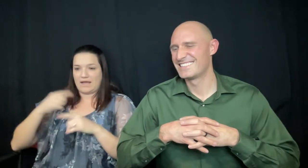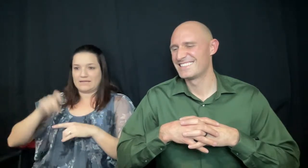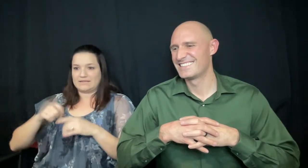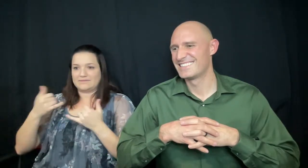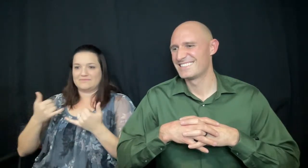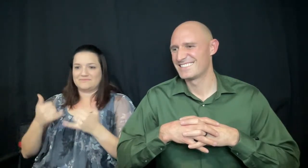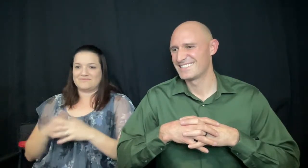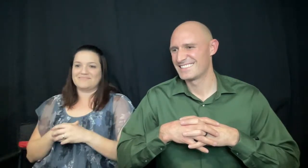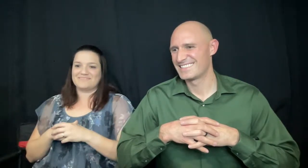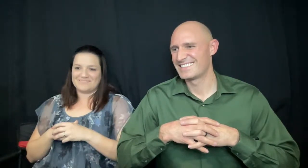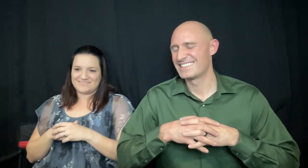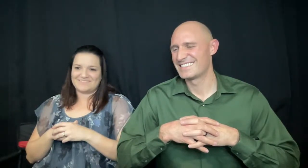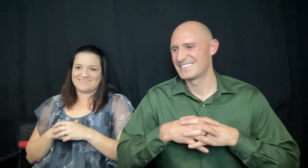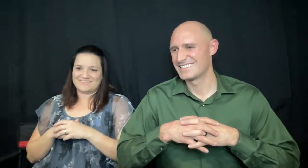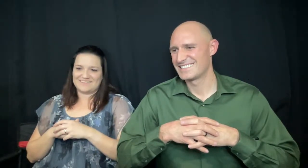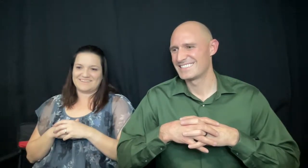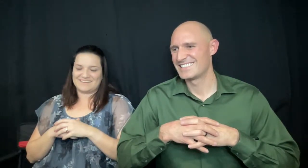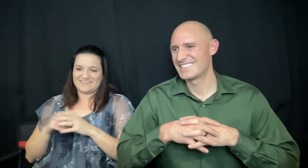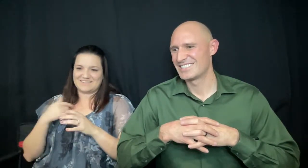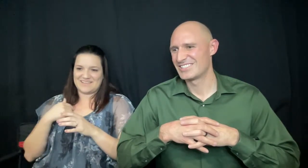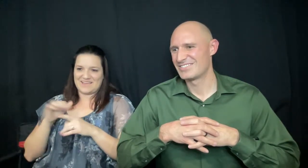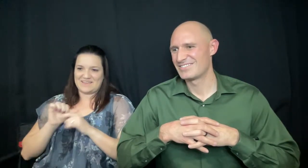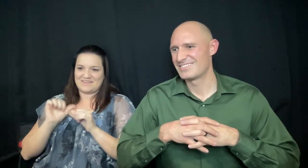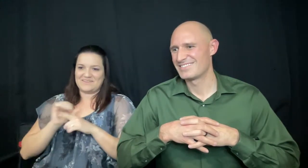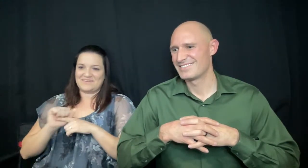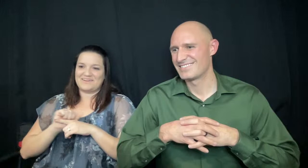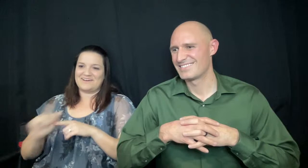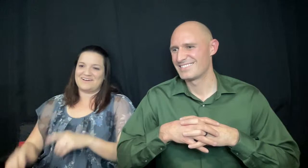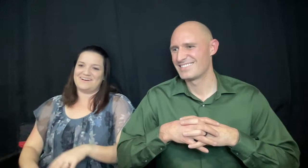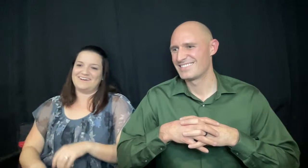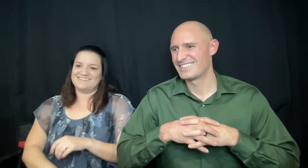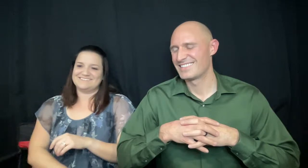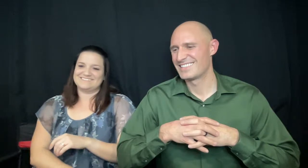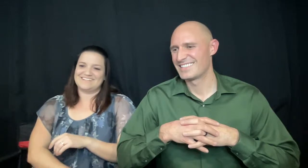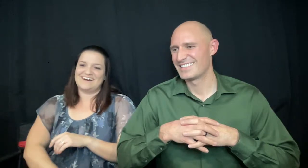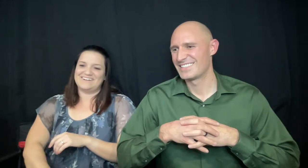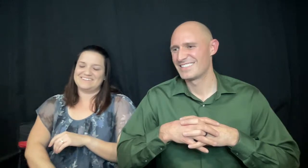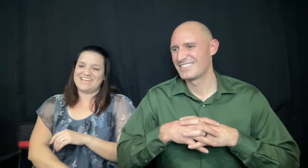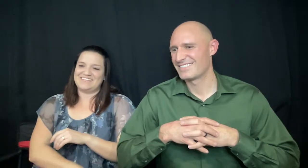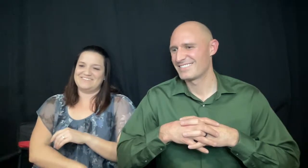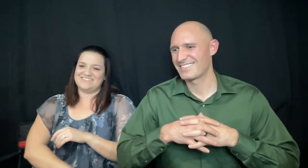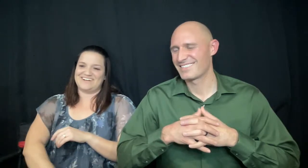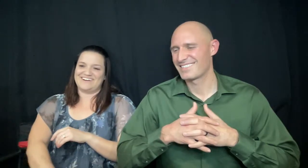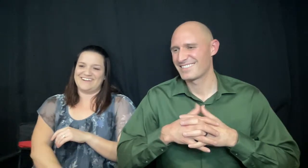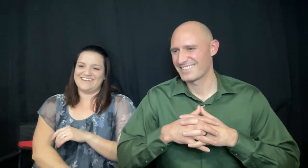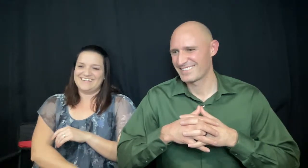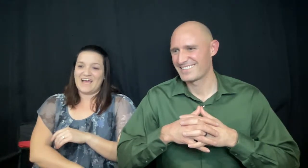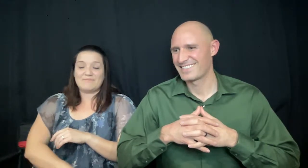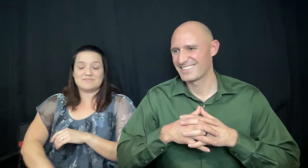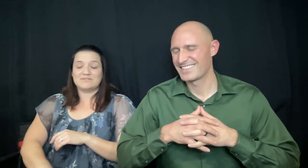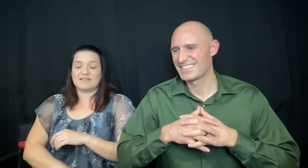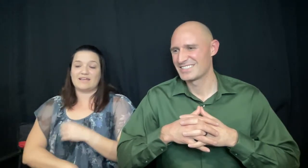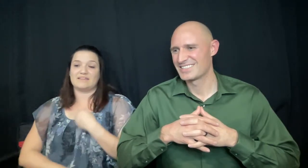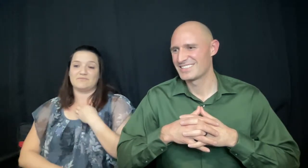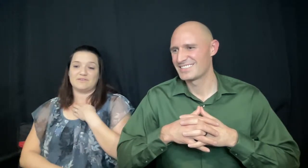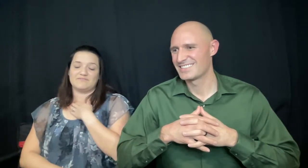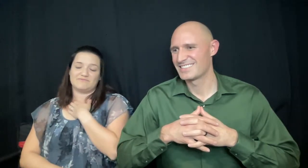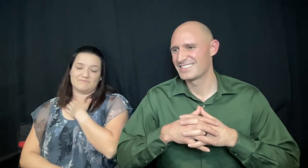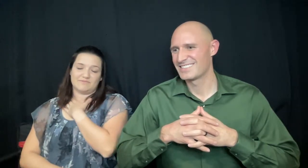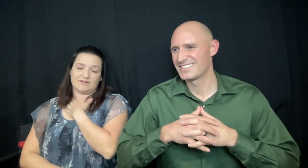now. So I continue to practice. Thank you. That's all my time. Thank you, Jerry. I'm so glad that